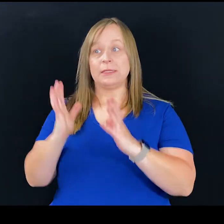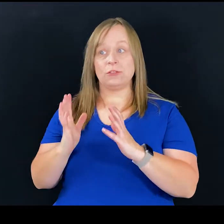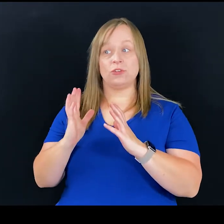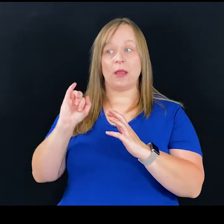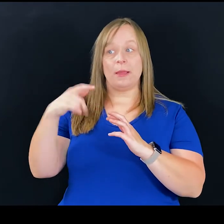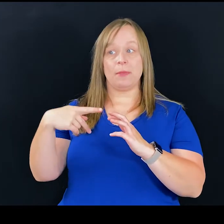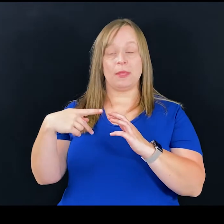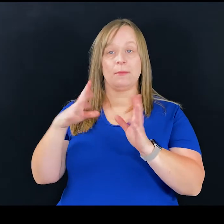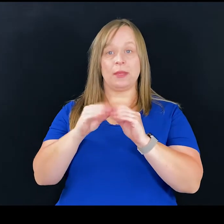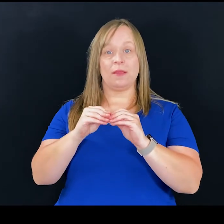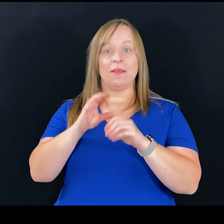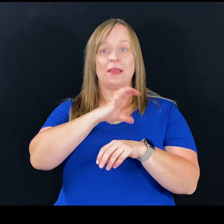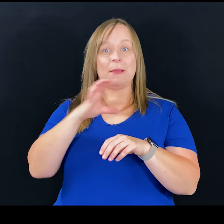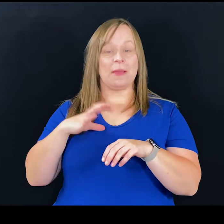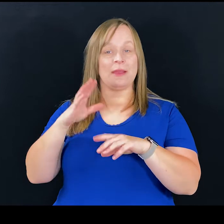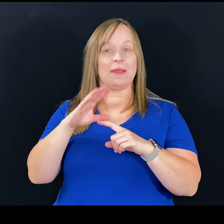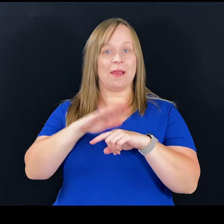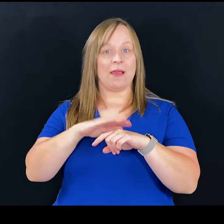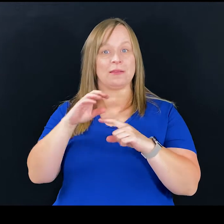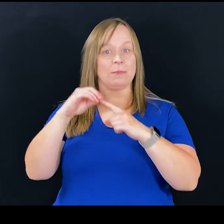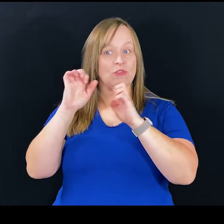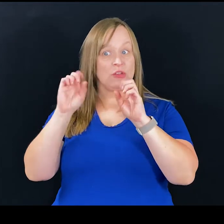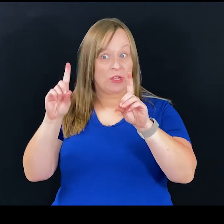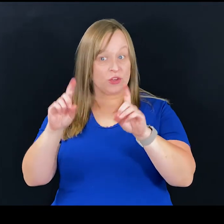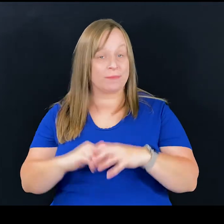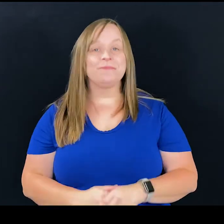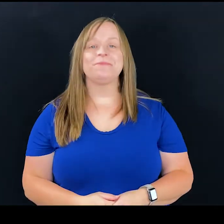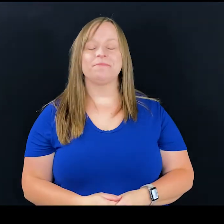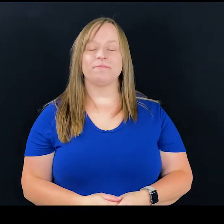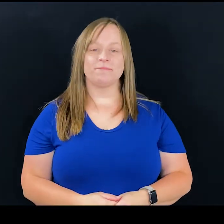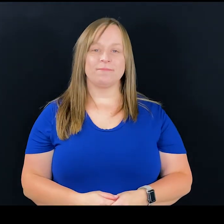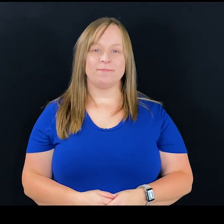Your team for an IEP meeting is called the Committee on Special Education.